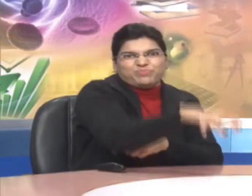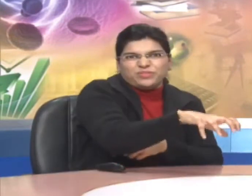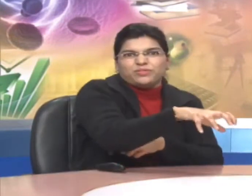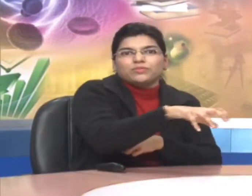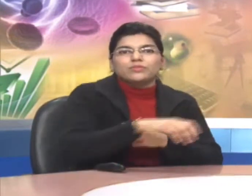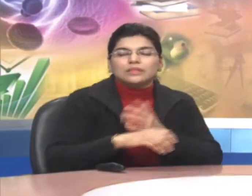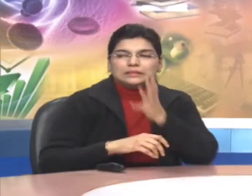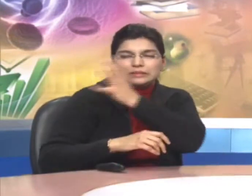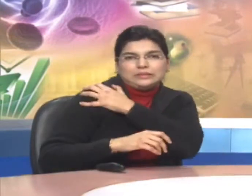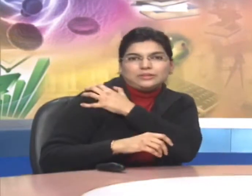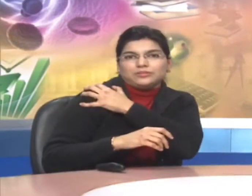with its right paw,